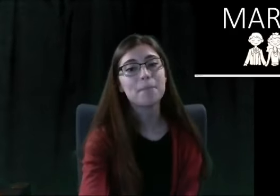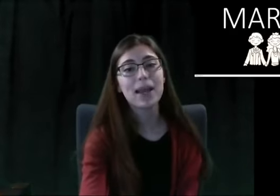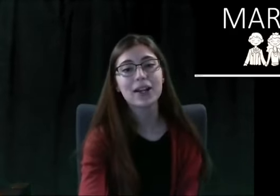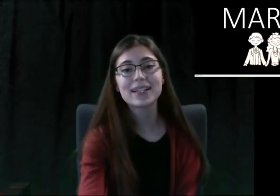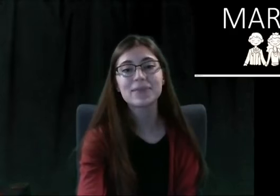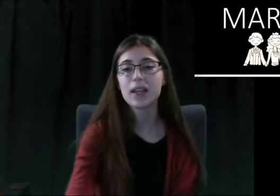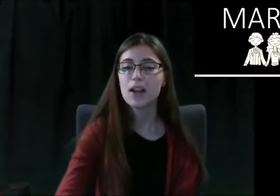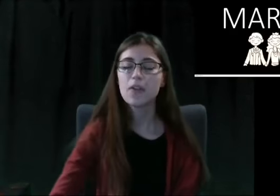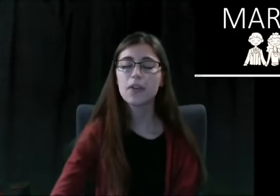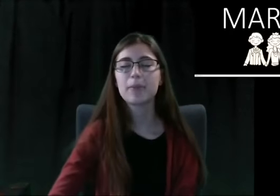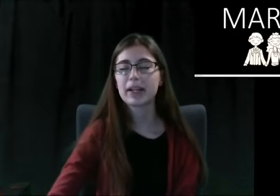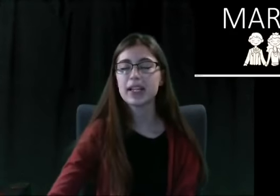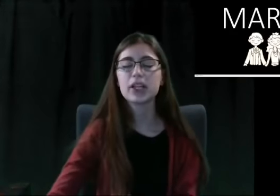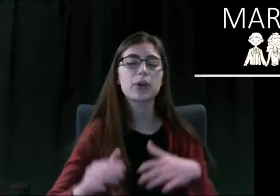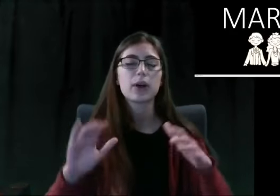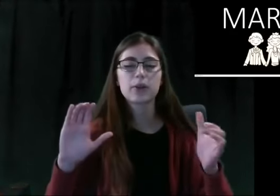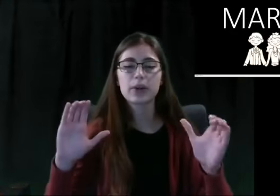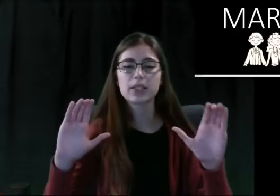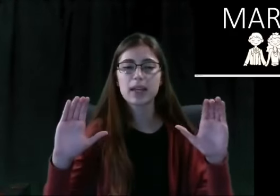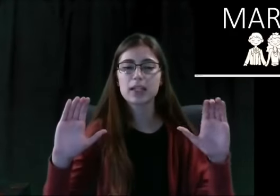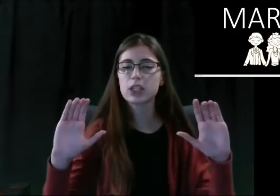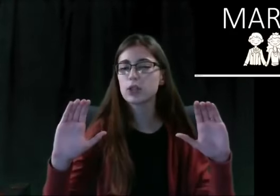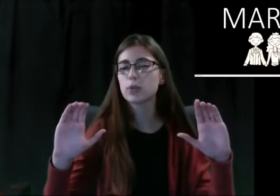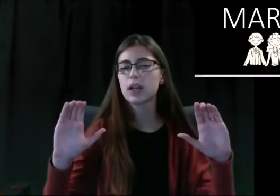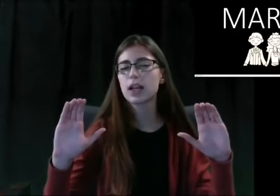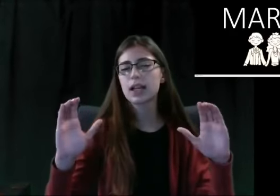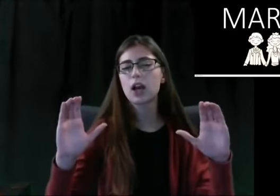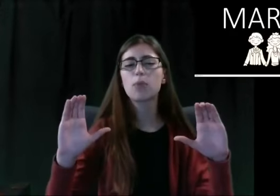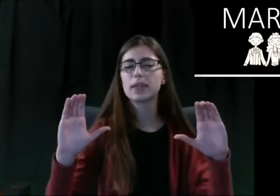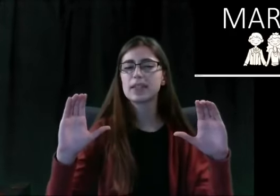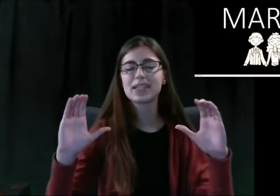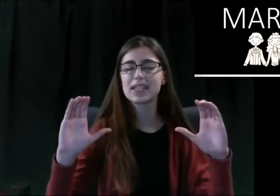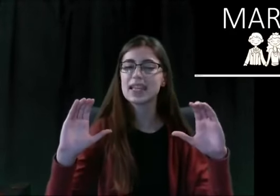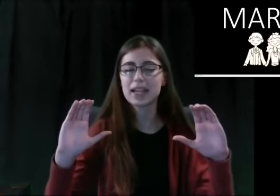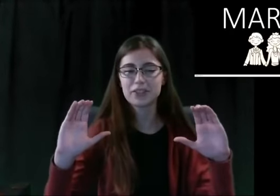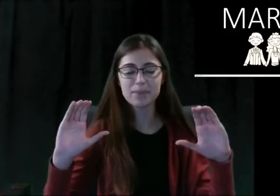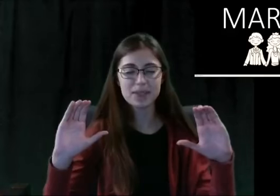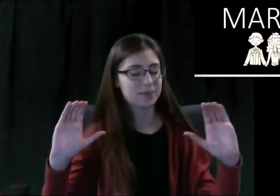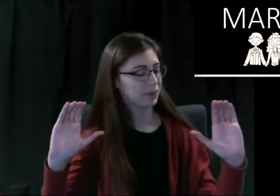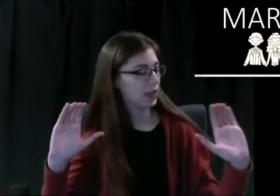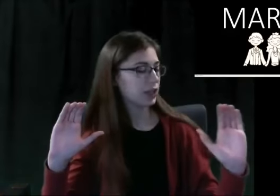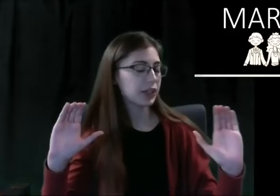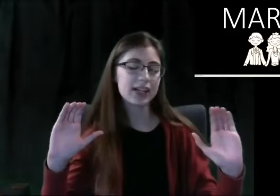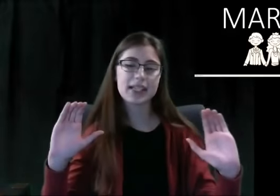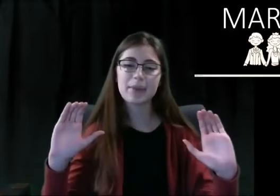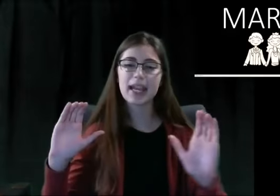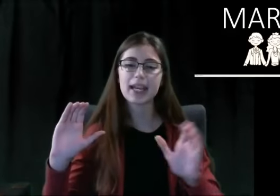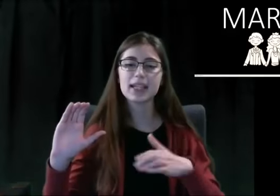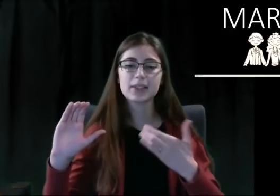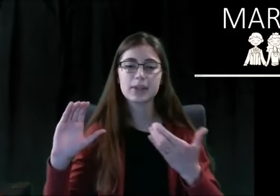Mary. For Mary, you are going to make 2 open C hand shapes. Your non-dominant hand is going to rest